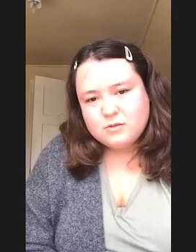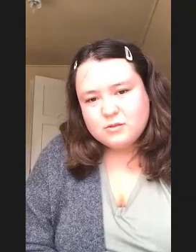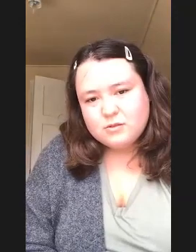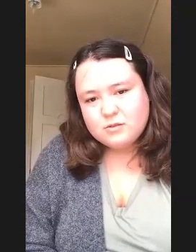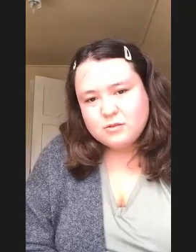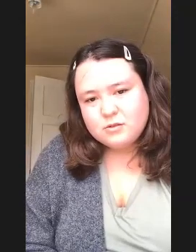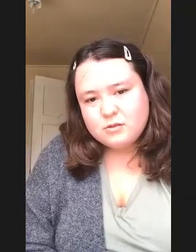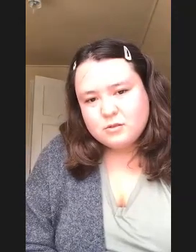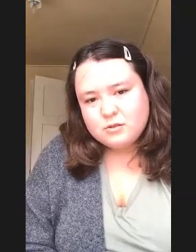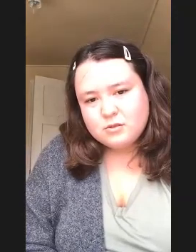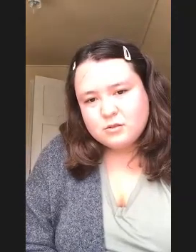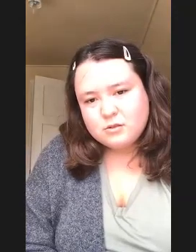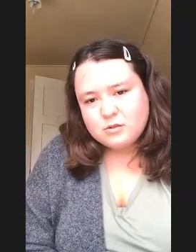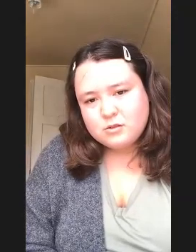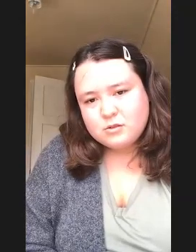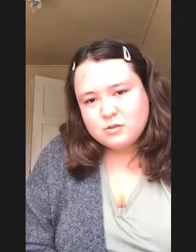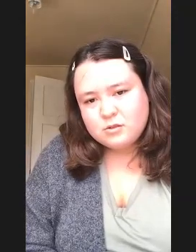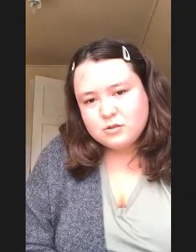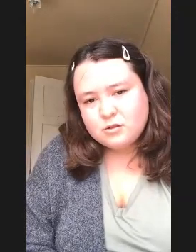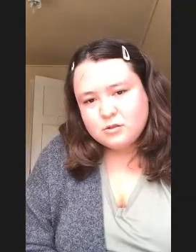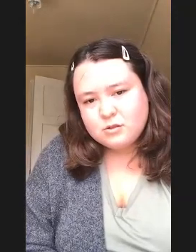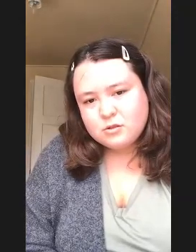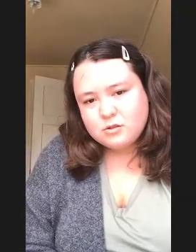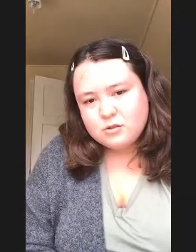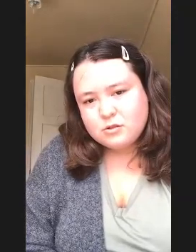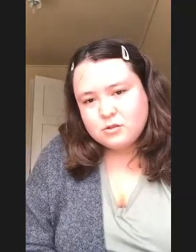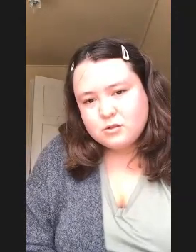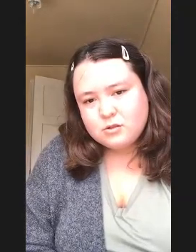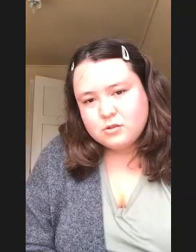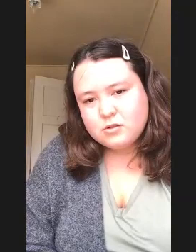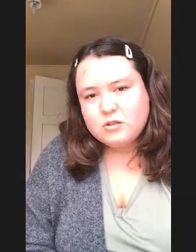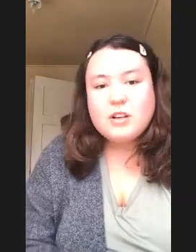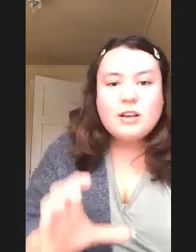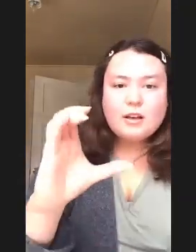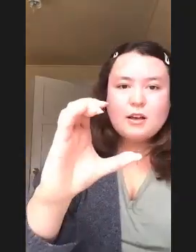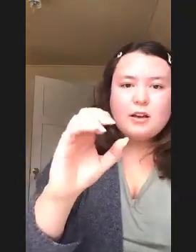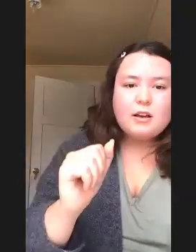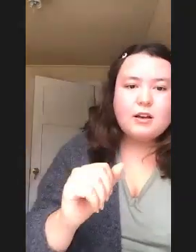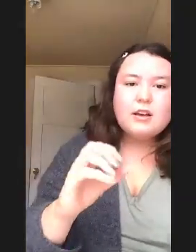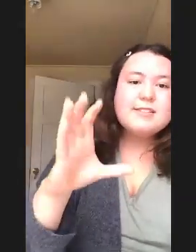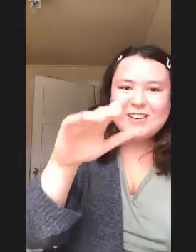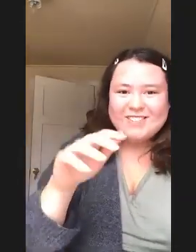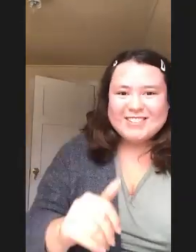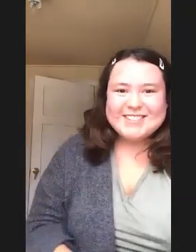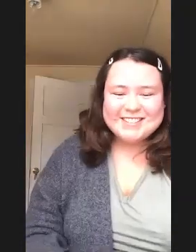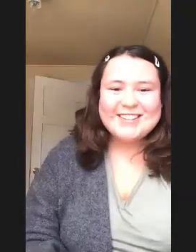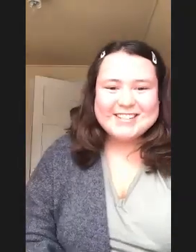you're doing it, like, should you have it trying to point to the person, or is it okay if it's to yourself? It's okay if it's to yourself.